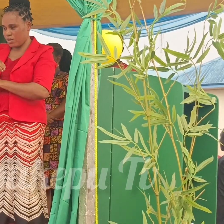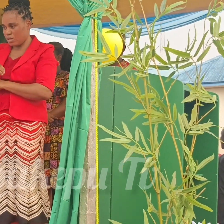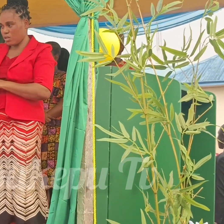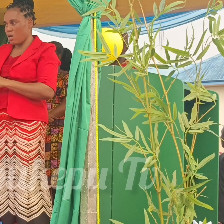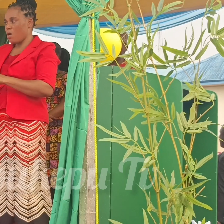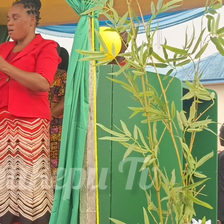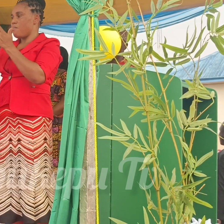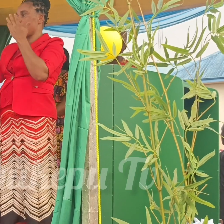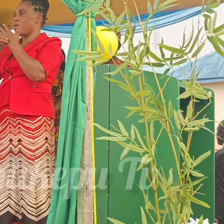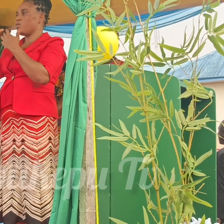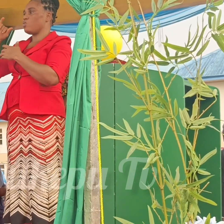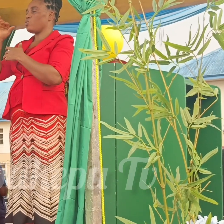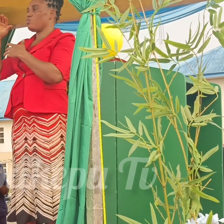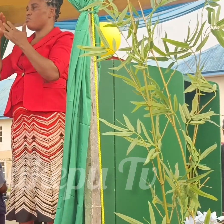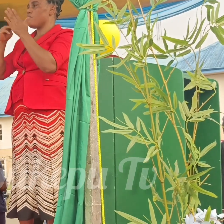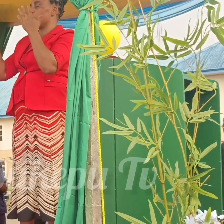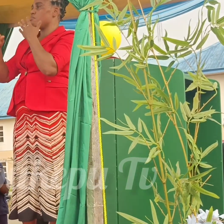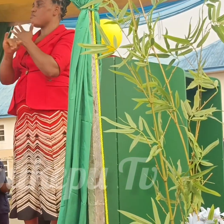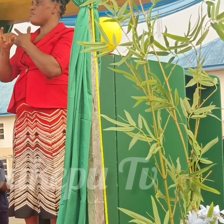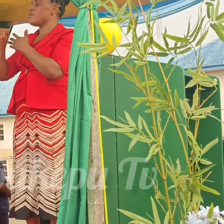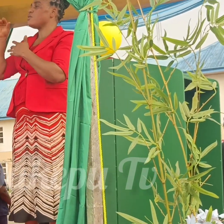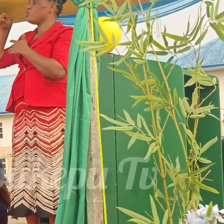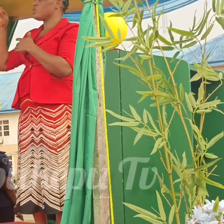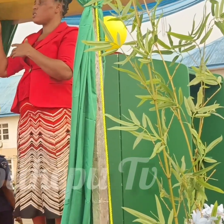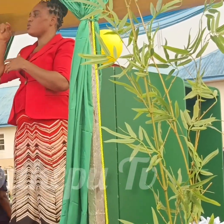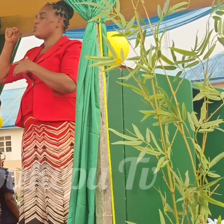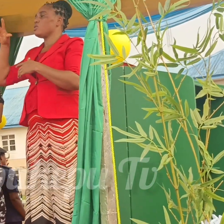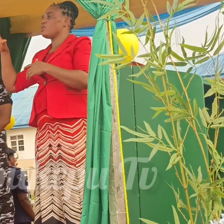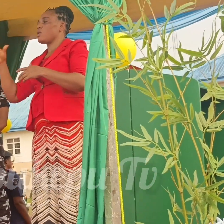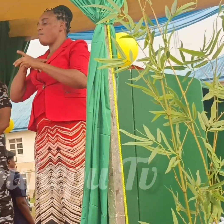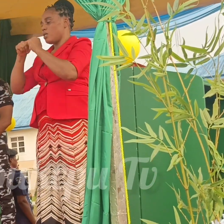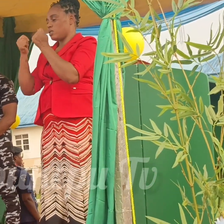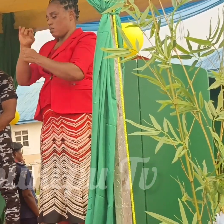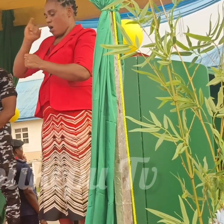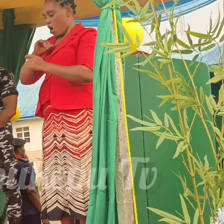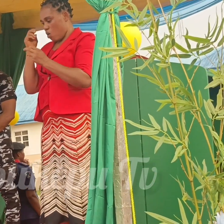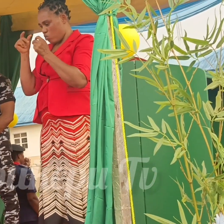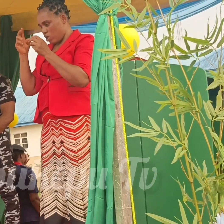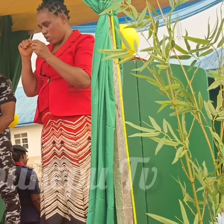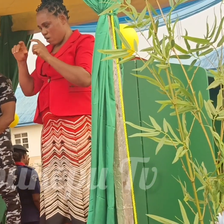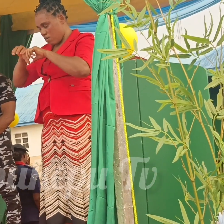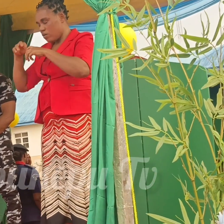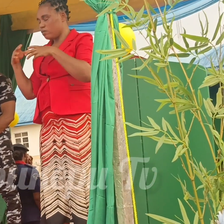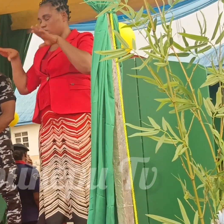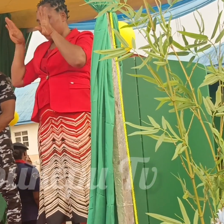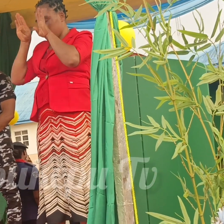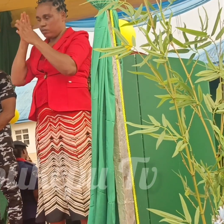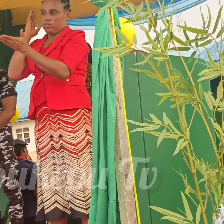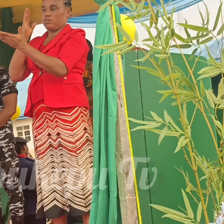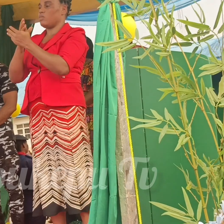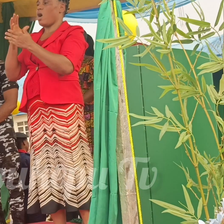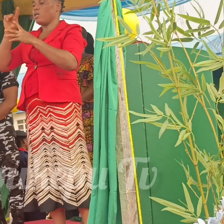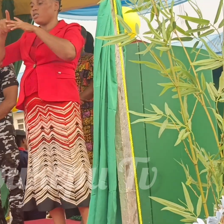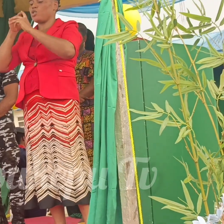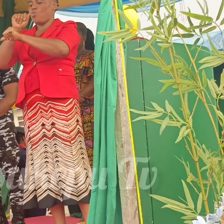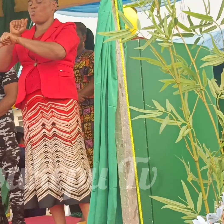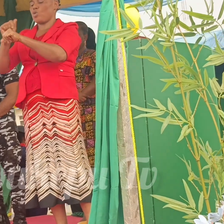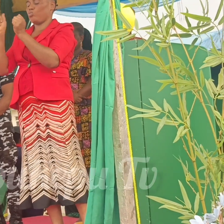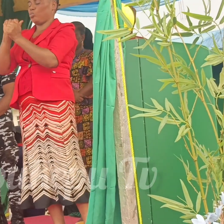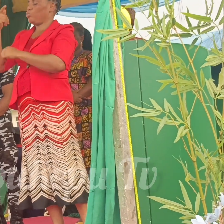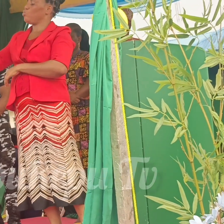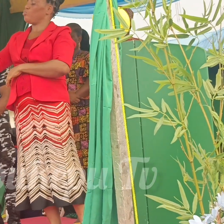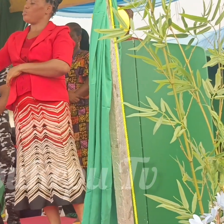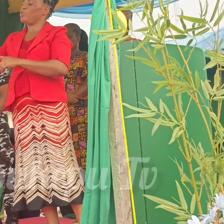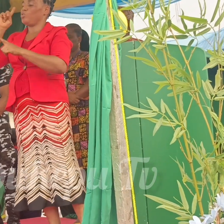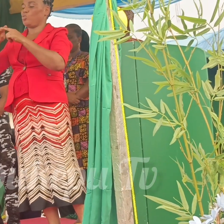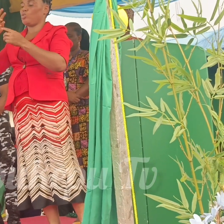May 29, 2023, my team and I quickly folded our sleeves and started working with Geometric